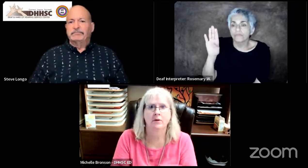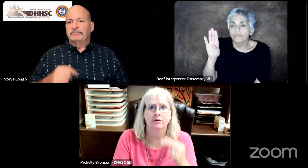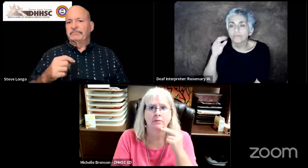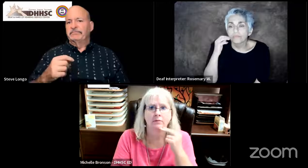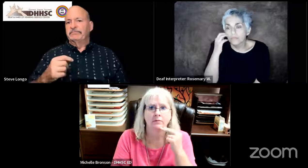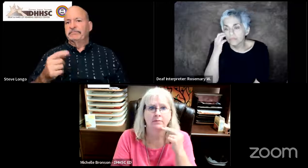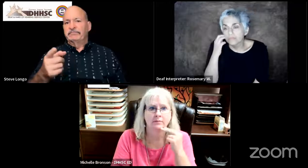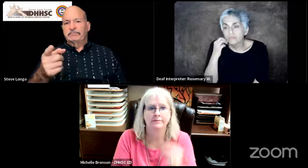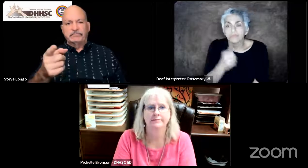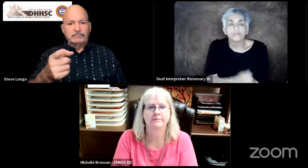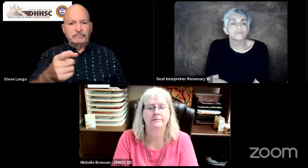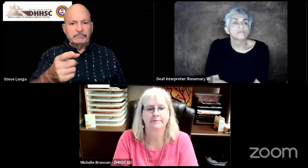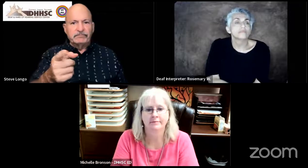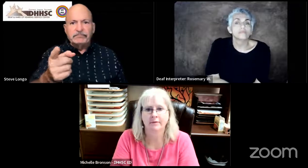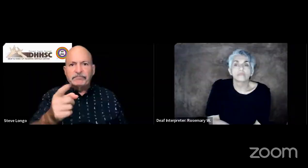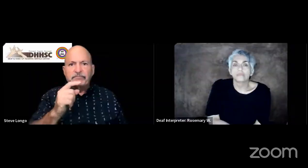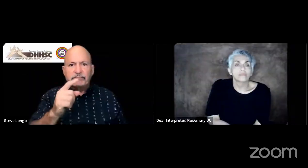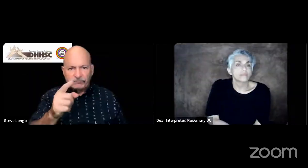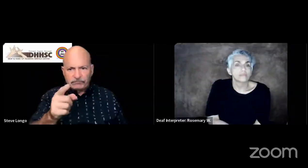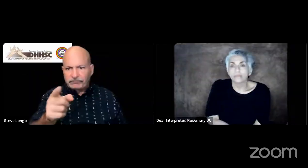Agreed.